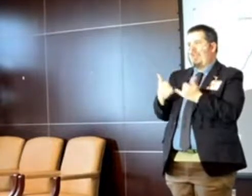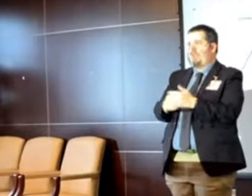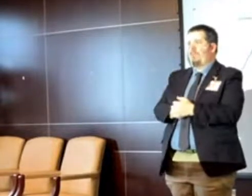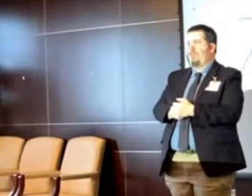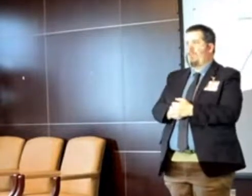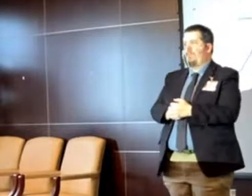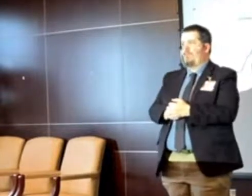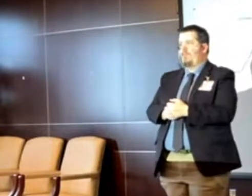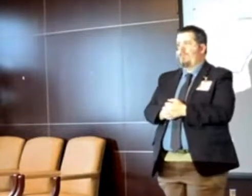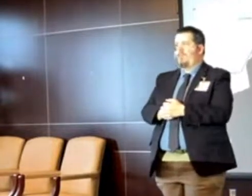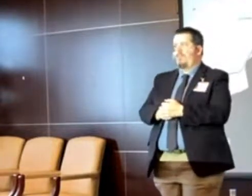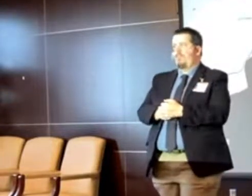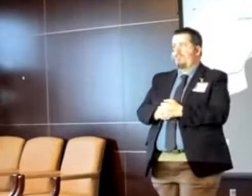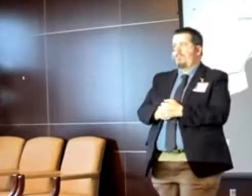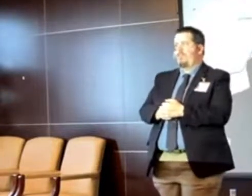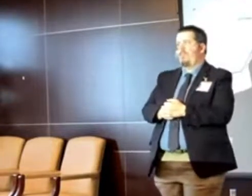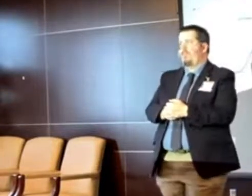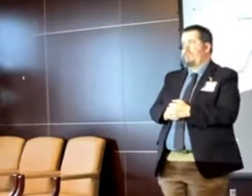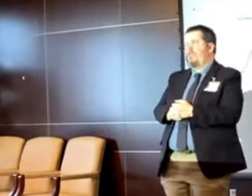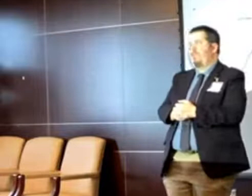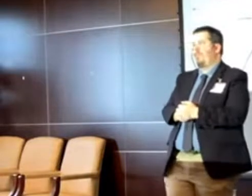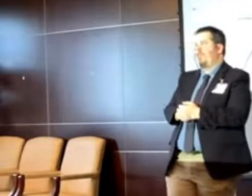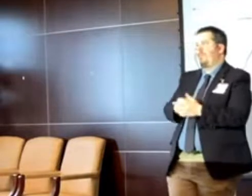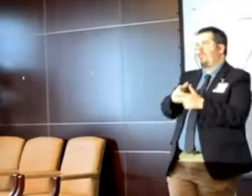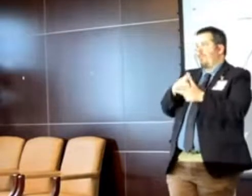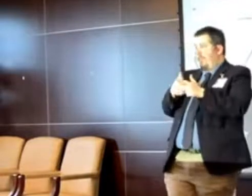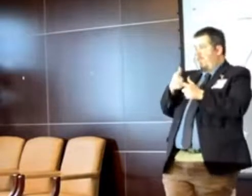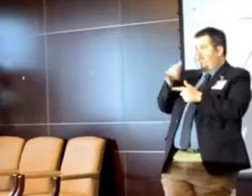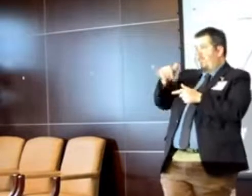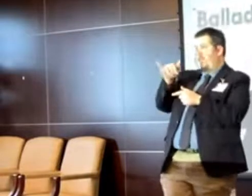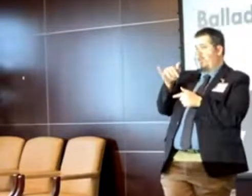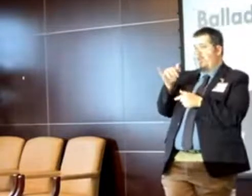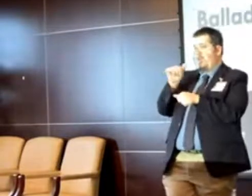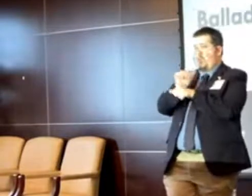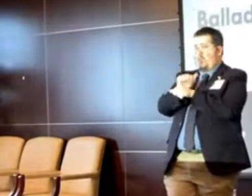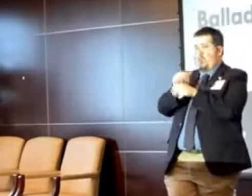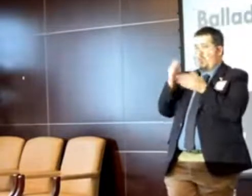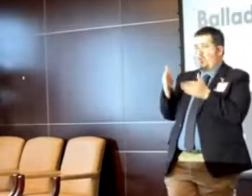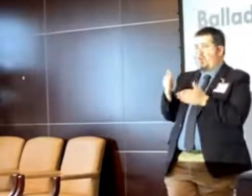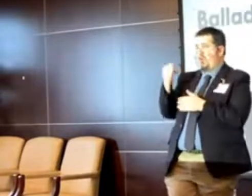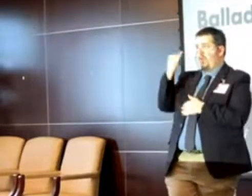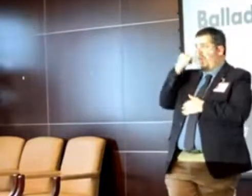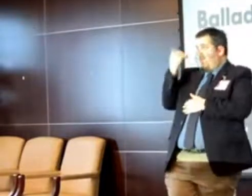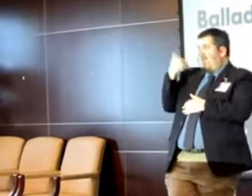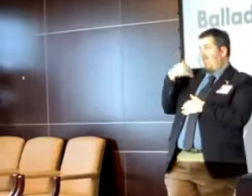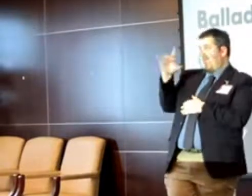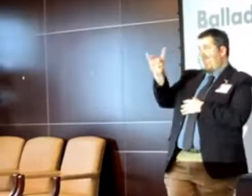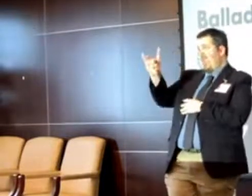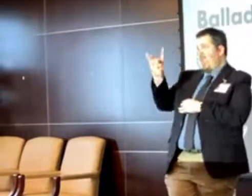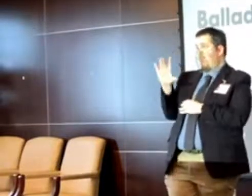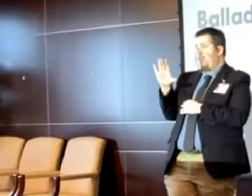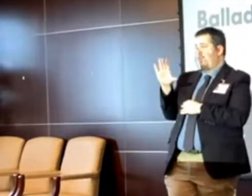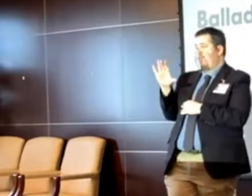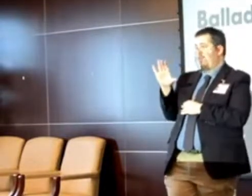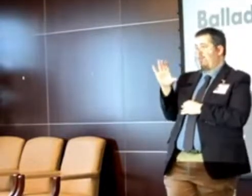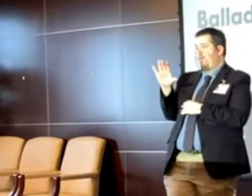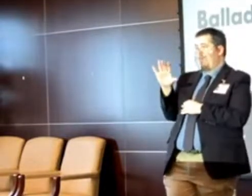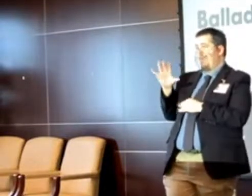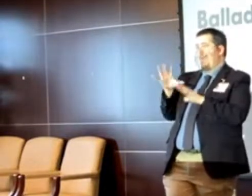Okay. And to follow up on the employees, if you've got 800 out